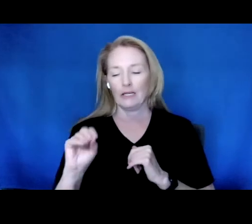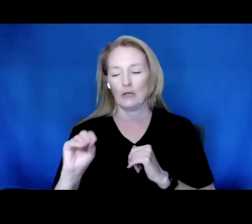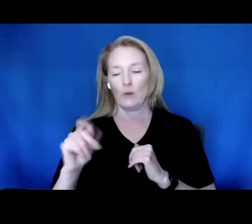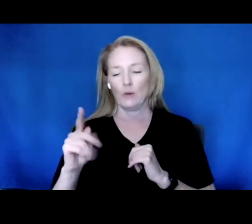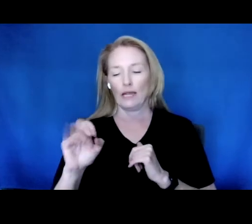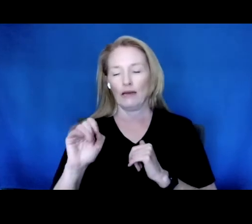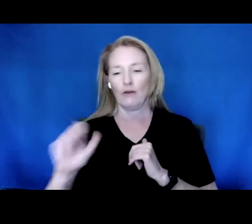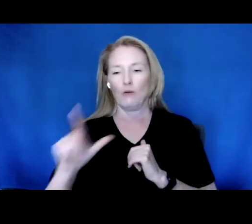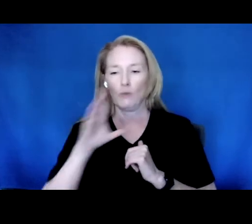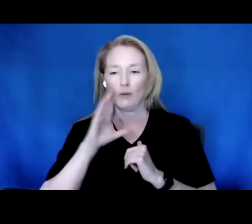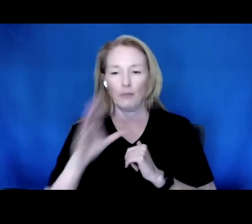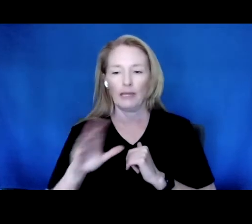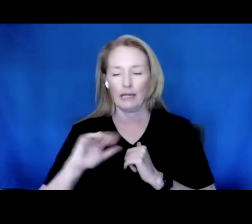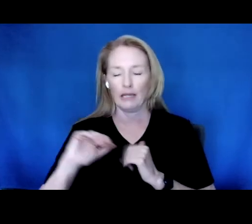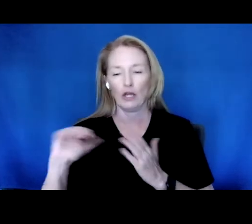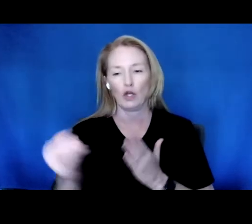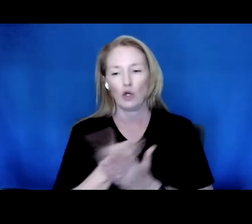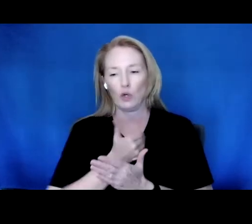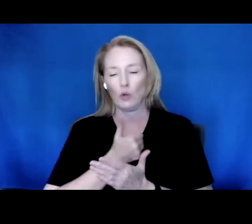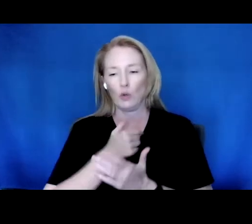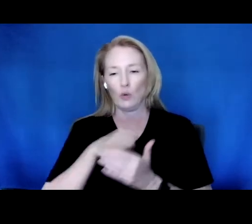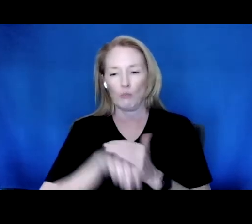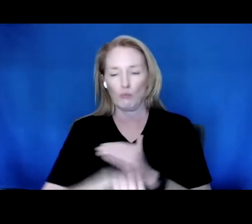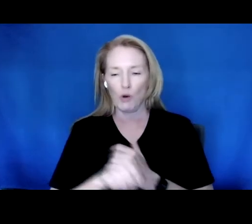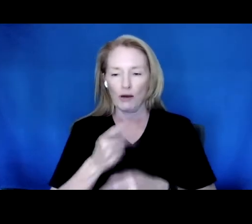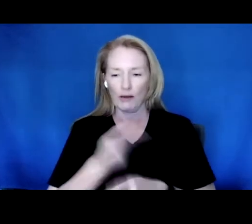age, it would be infant health.